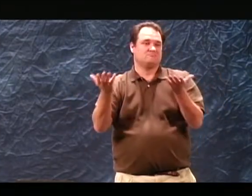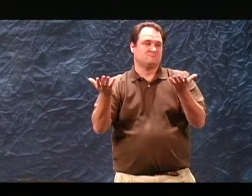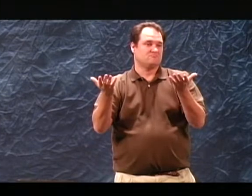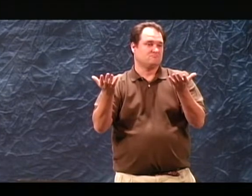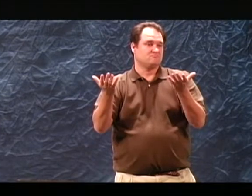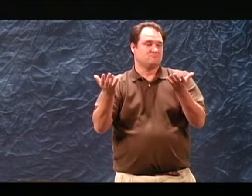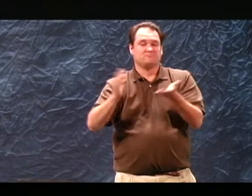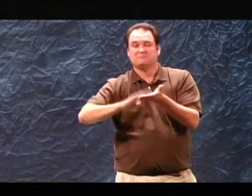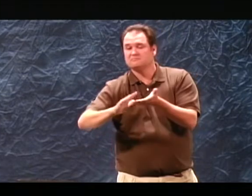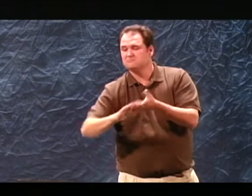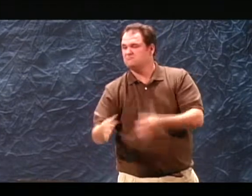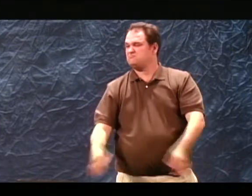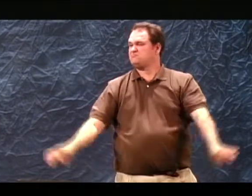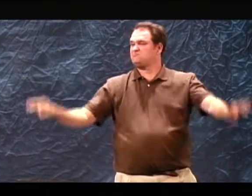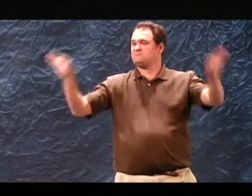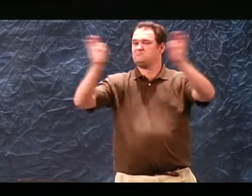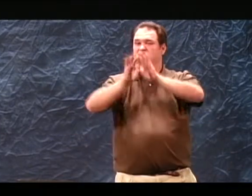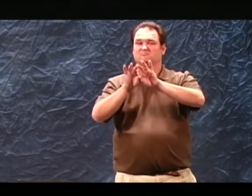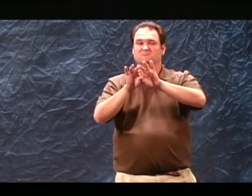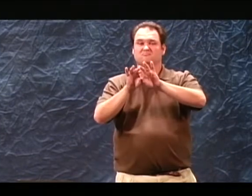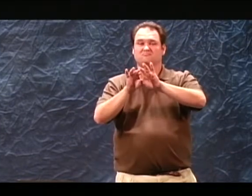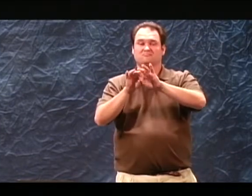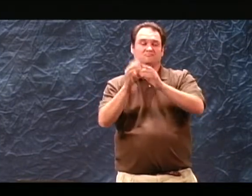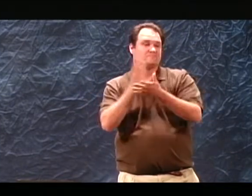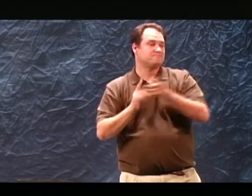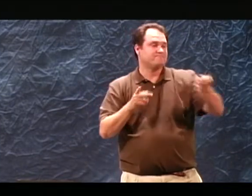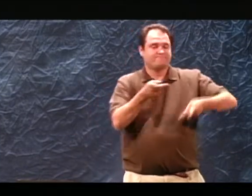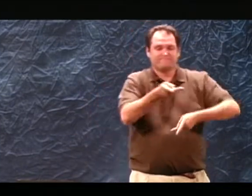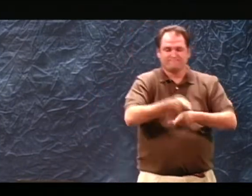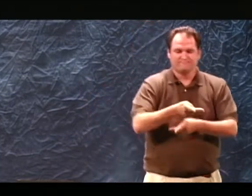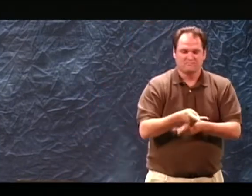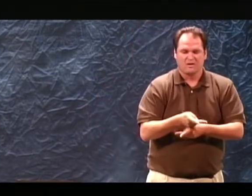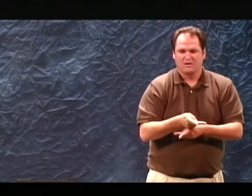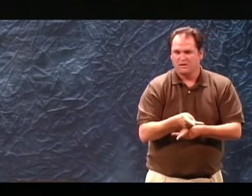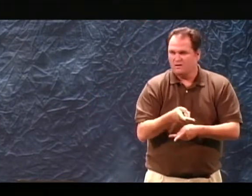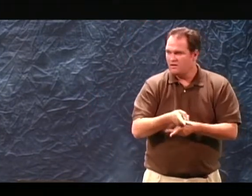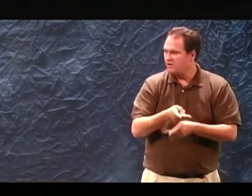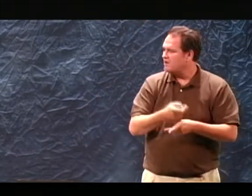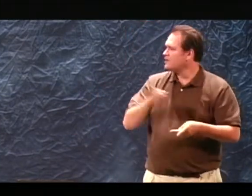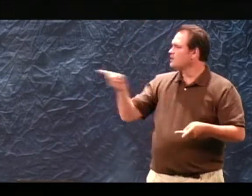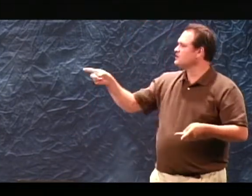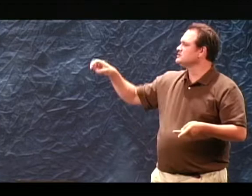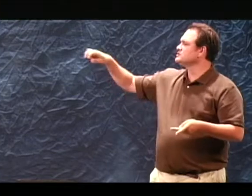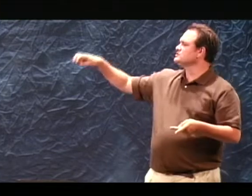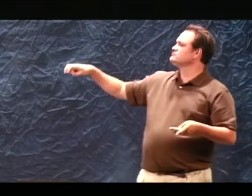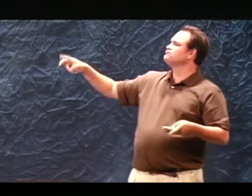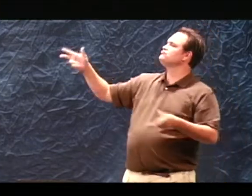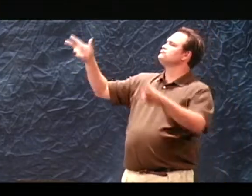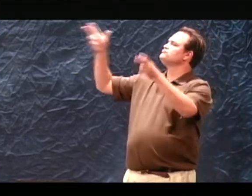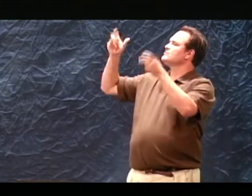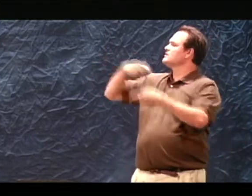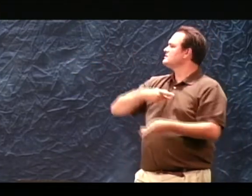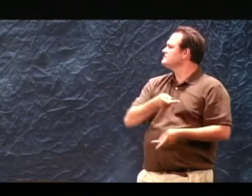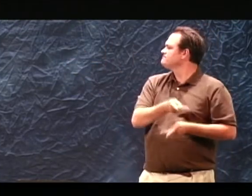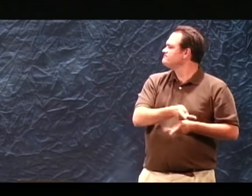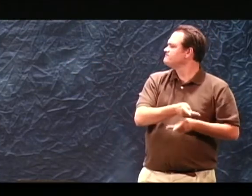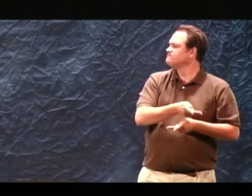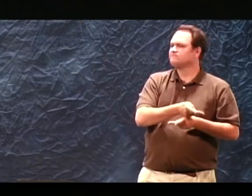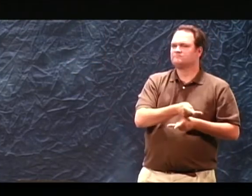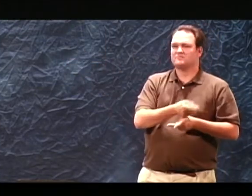that are not in the public eye those jobs are equally important if your job is to clean up the church building that's